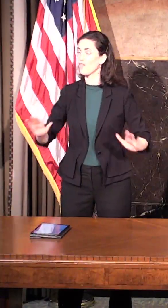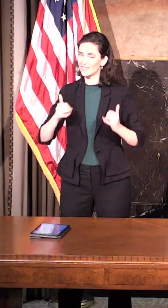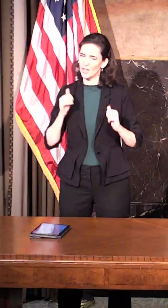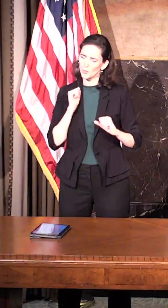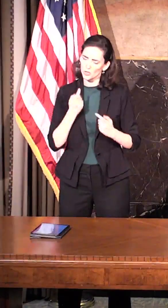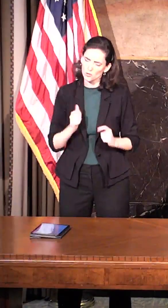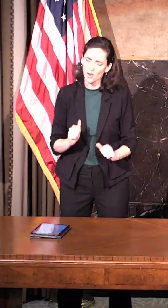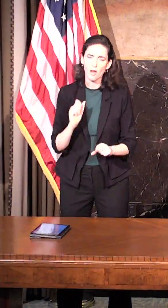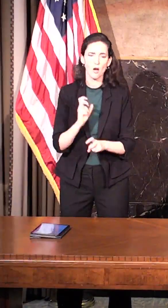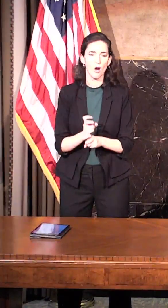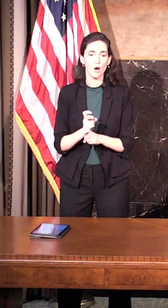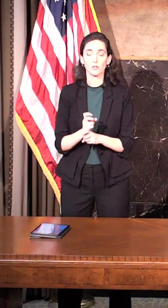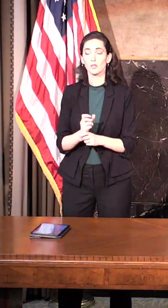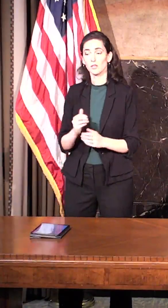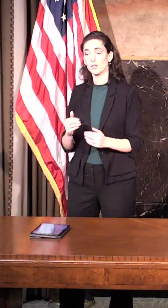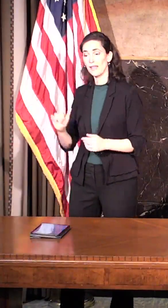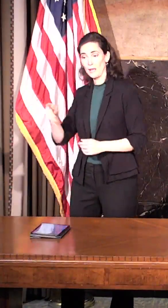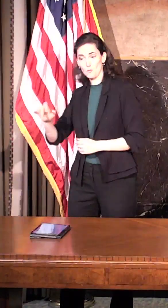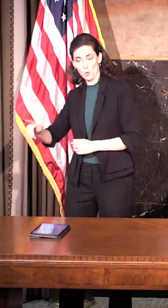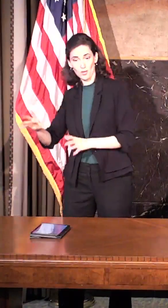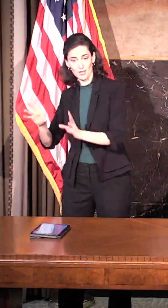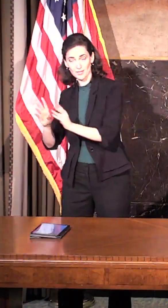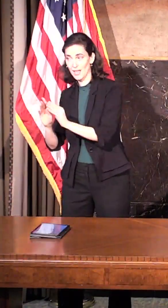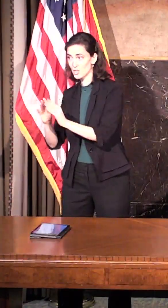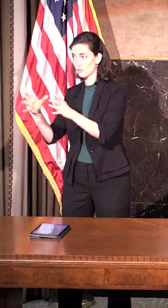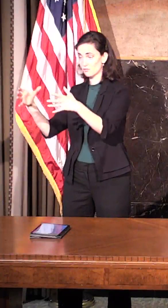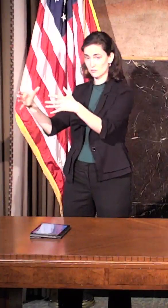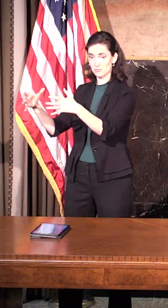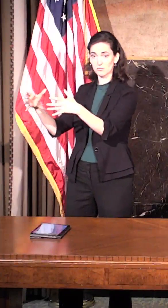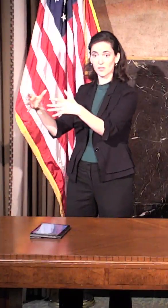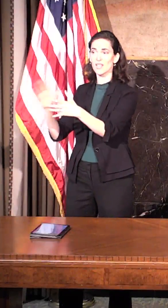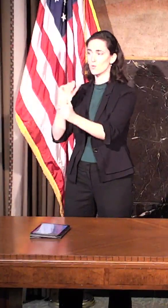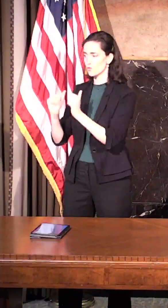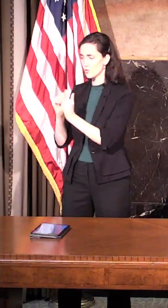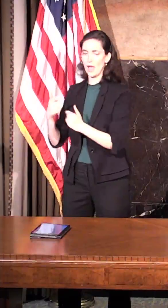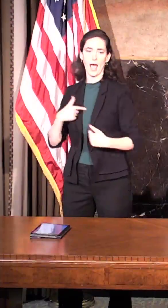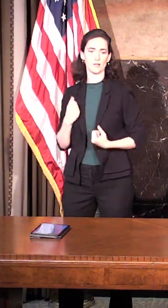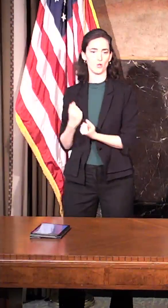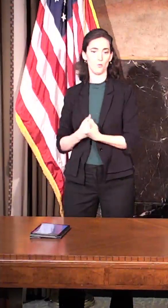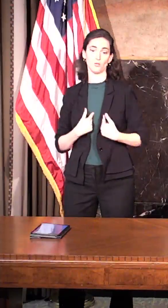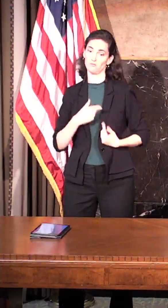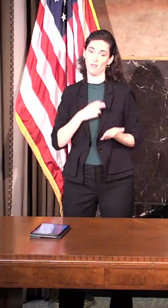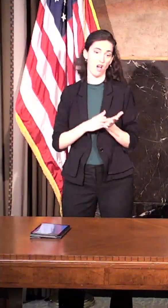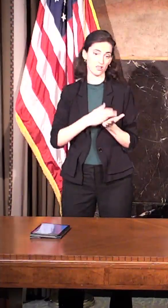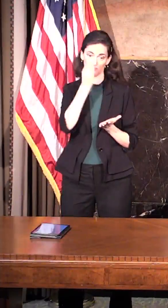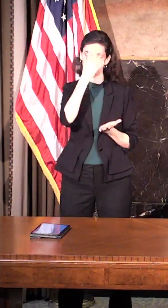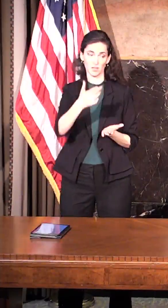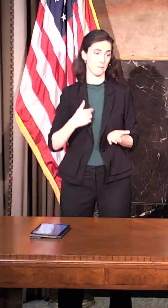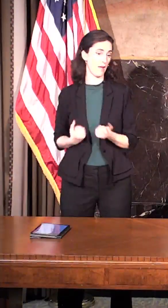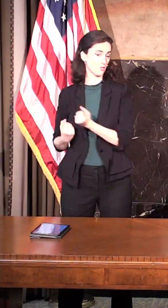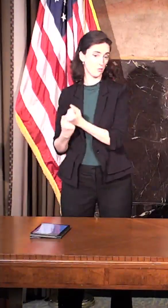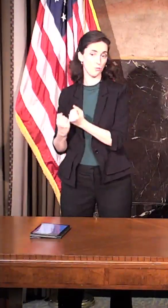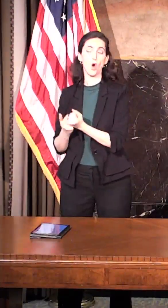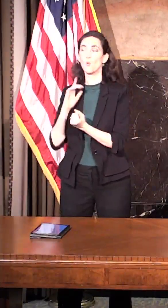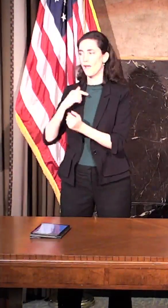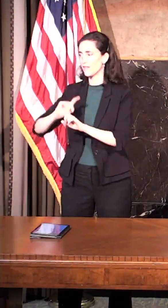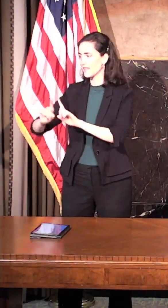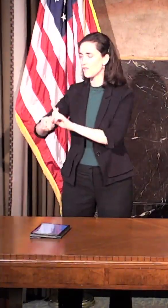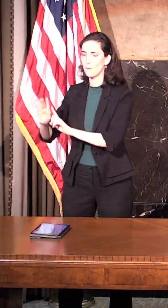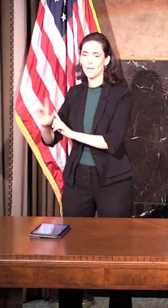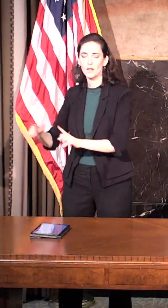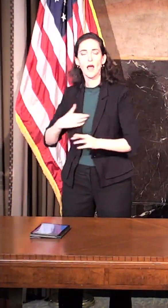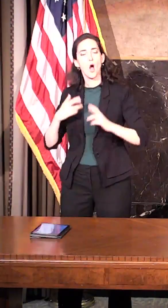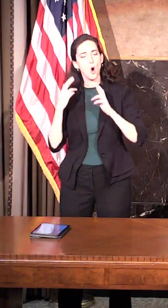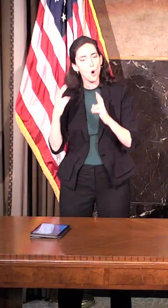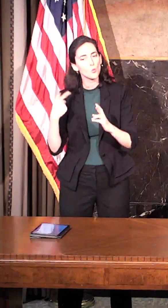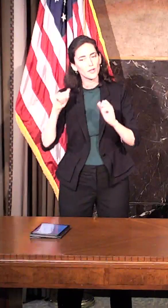in the session that starts in April. Quite frankly, I support them. There are going to be multiple bills, and hopefully we can find a way to